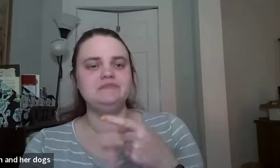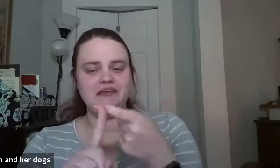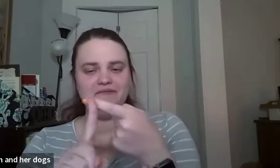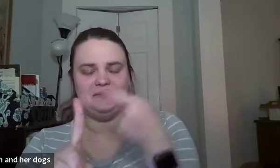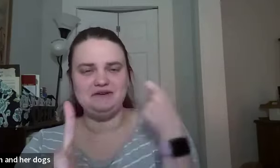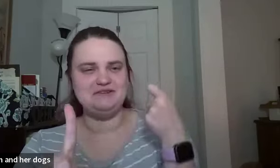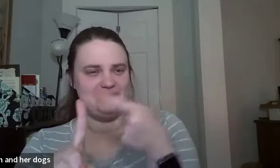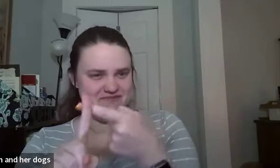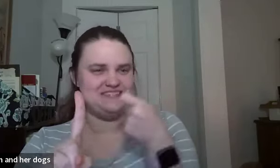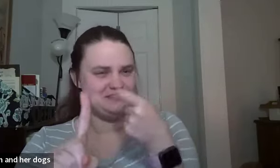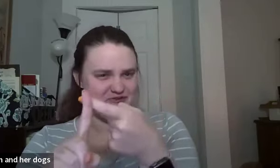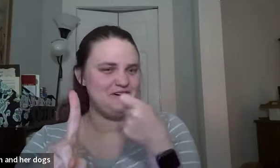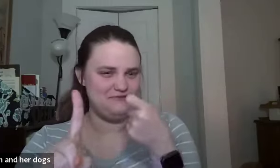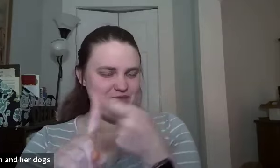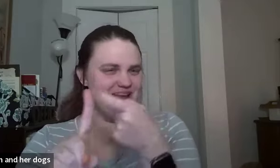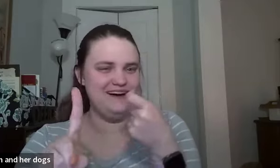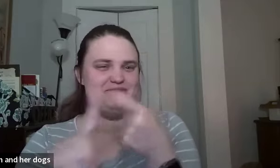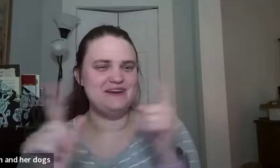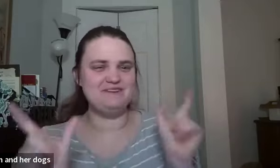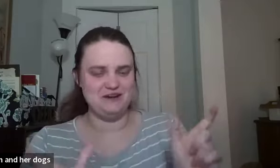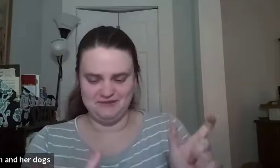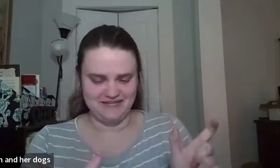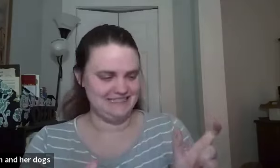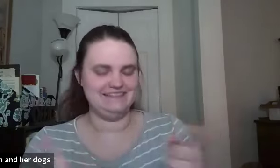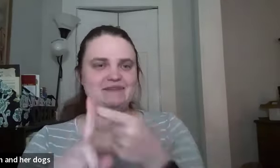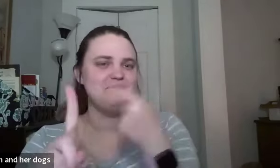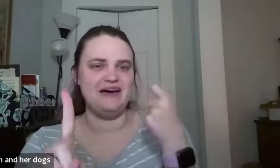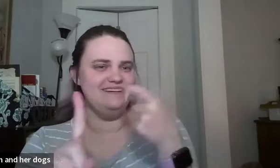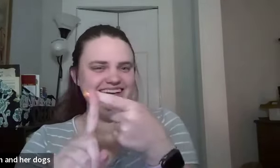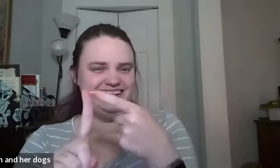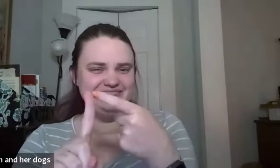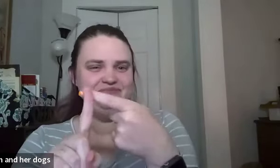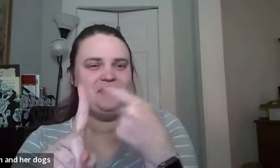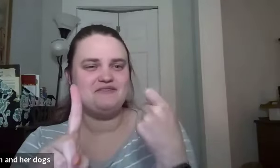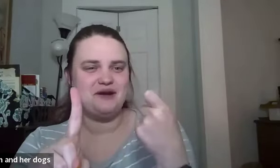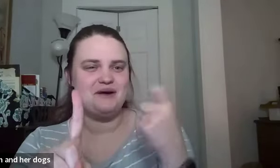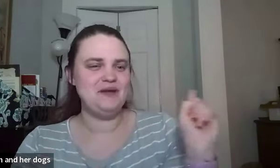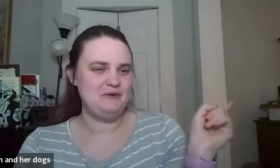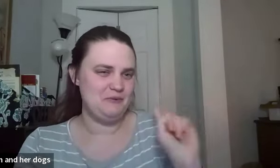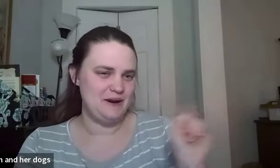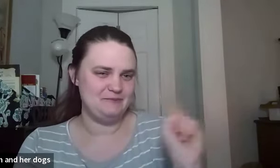Yeah, there's our from. This is the correct from. We'll never get over the fact I did that. My bad. From where?